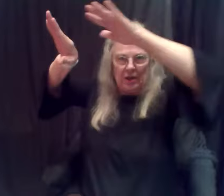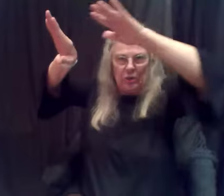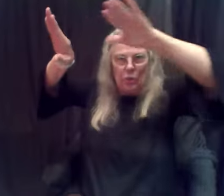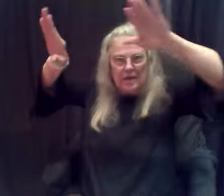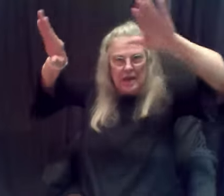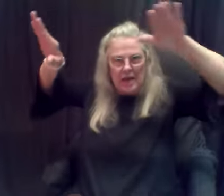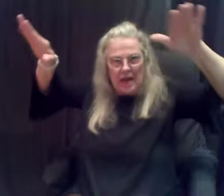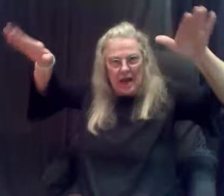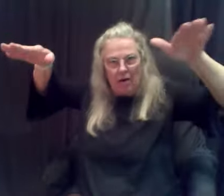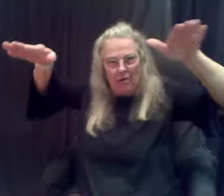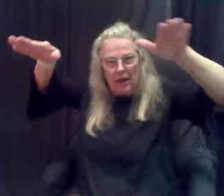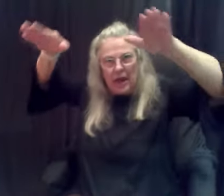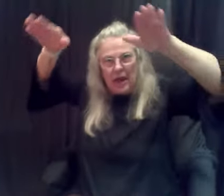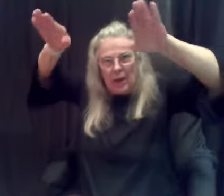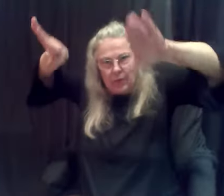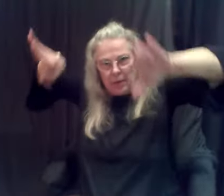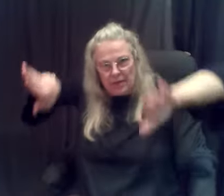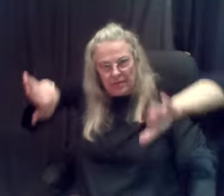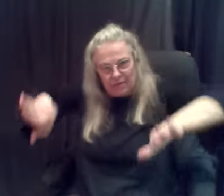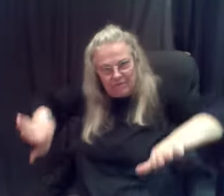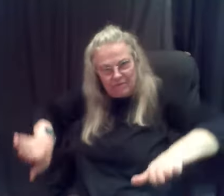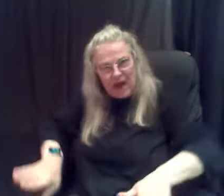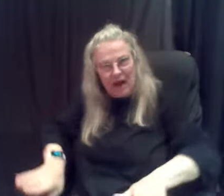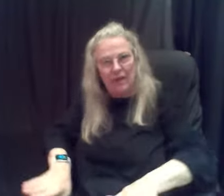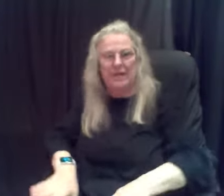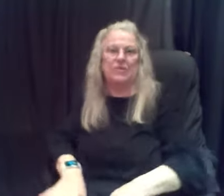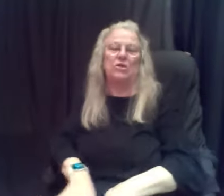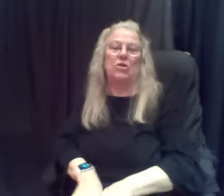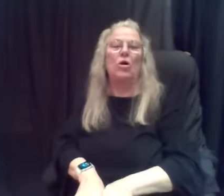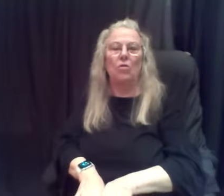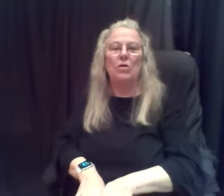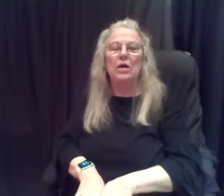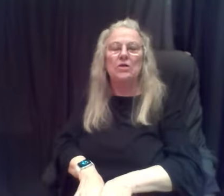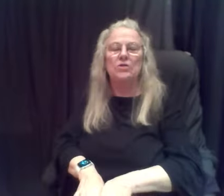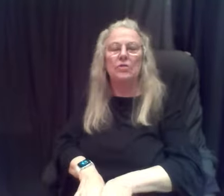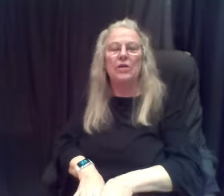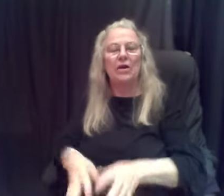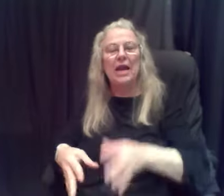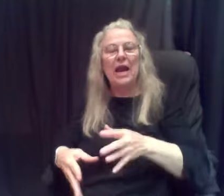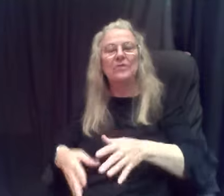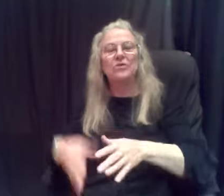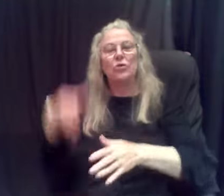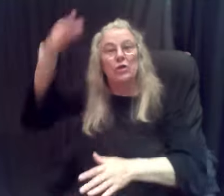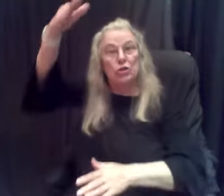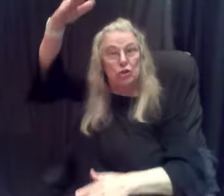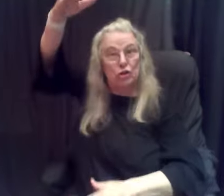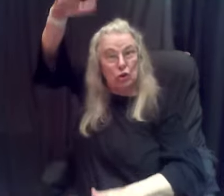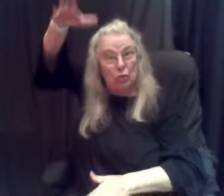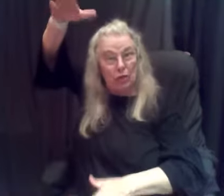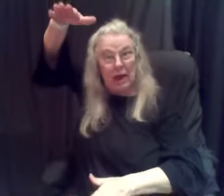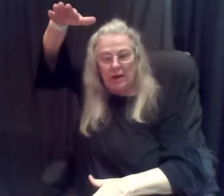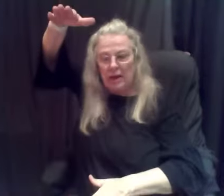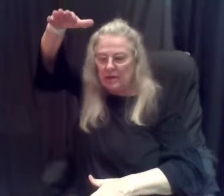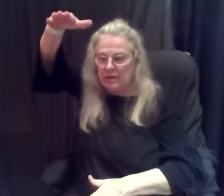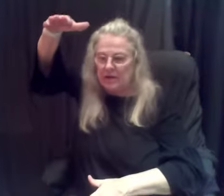we take it out and we make the valleys low so that our hands are going to show that